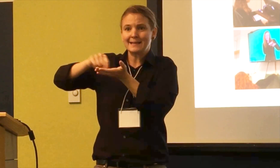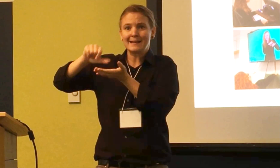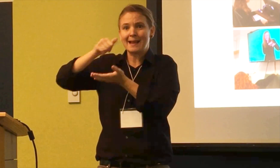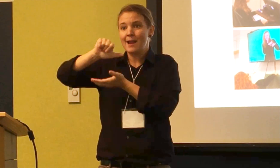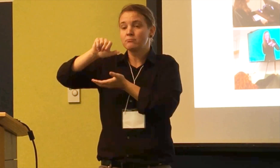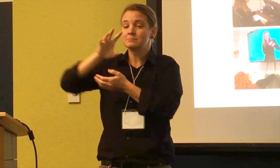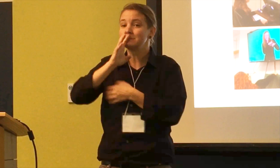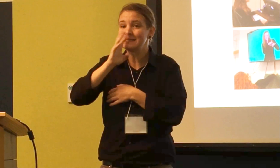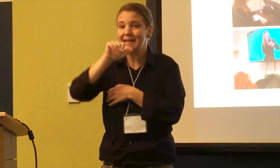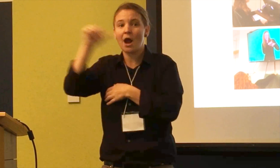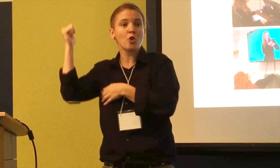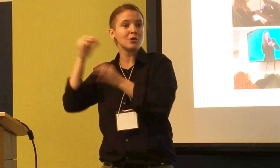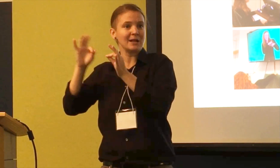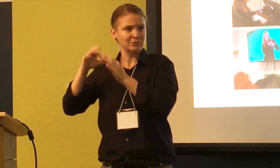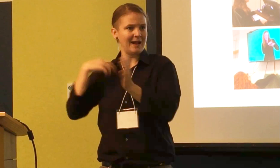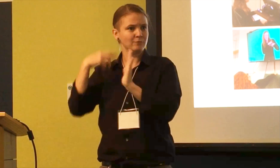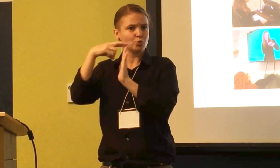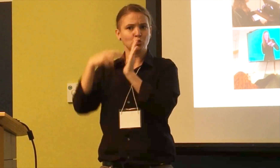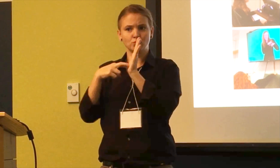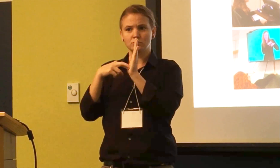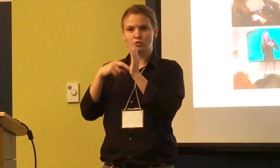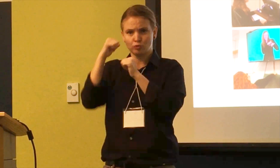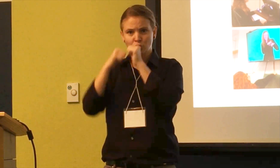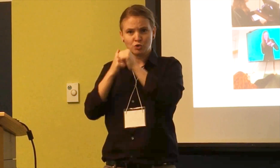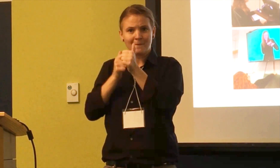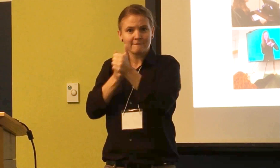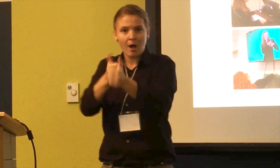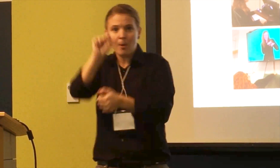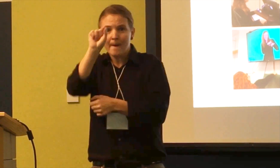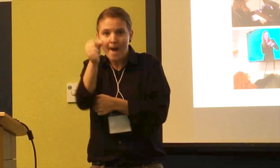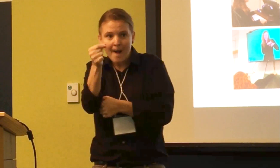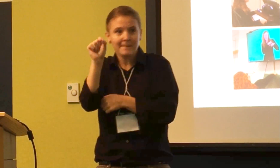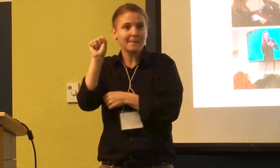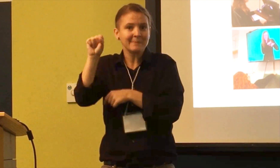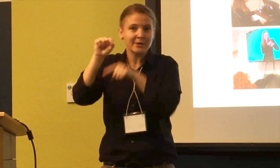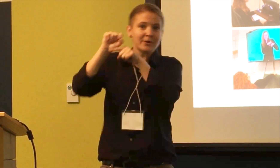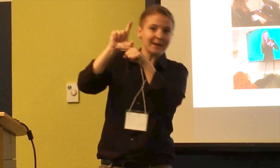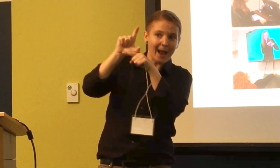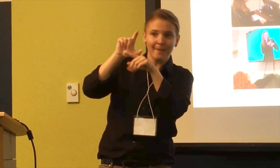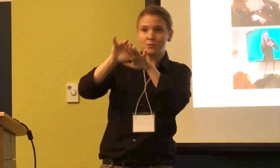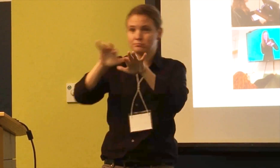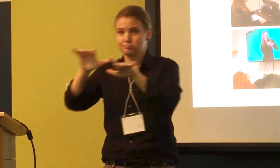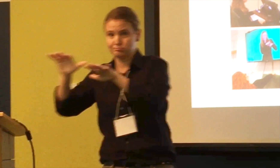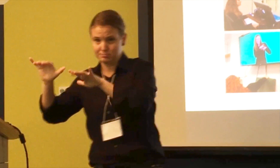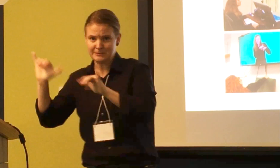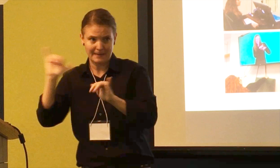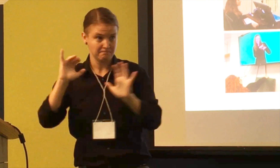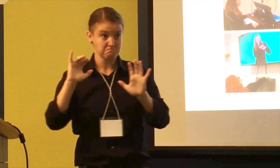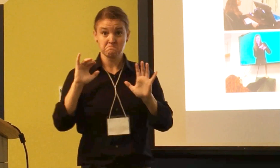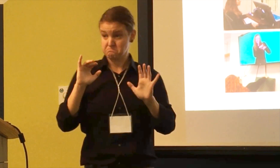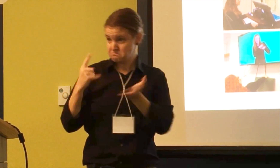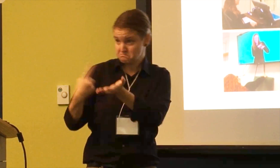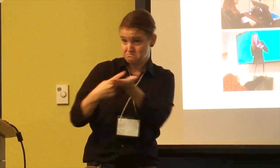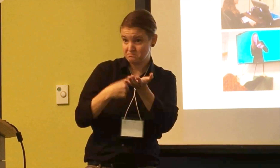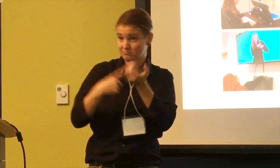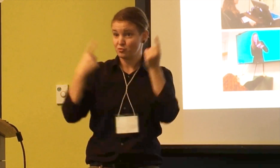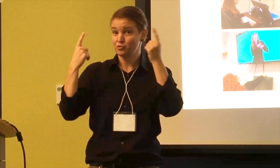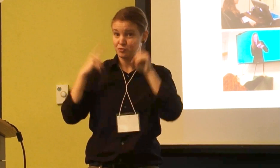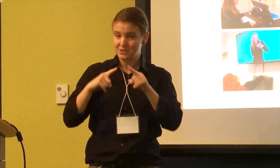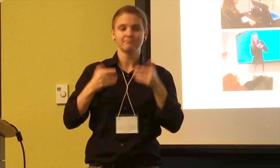academic discourse in ASL just like there are in any other language, right? When you write a paper, you don't just kind of scribble a few thoughts down. You think about how